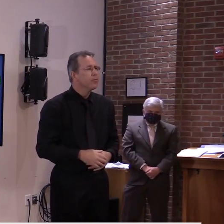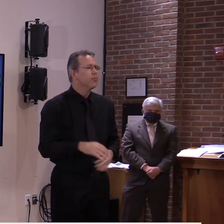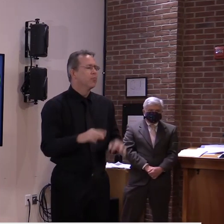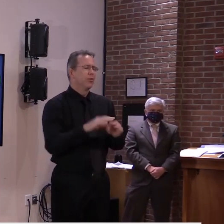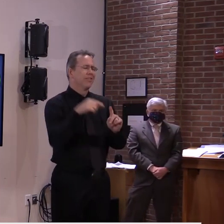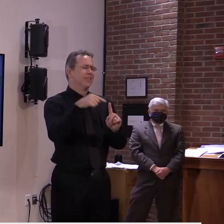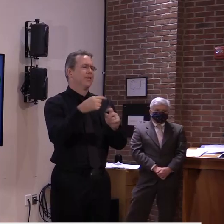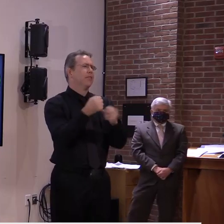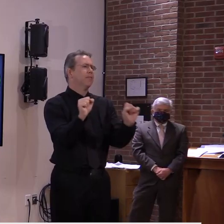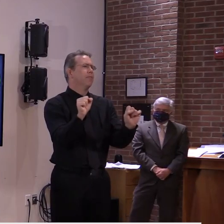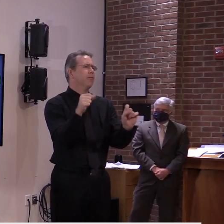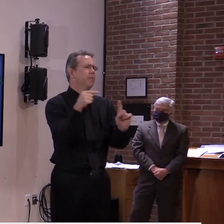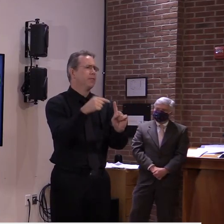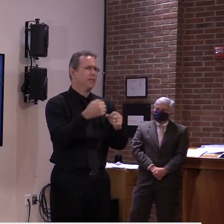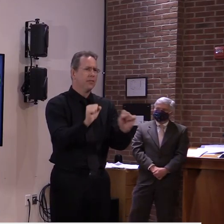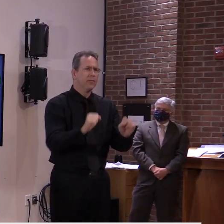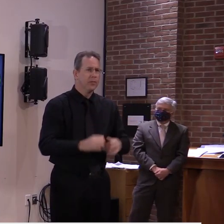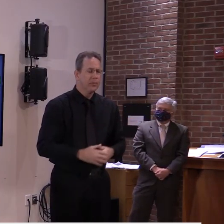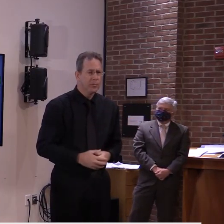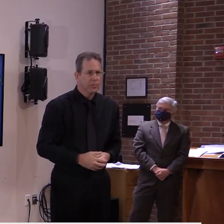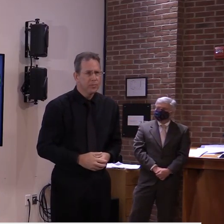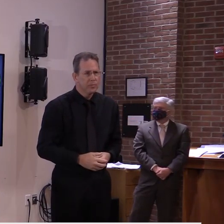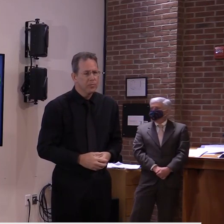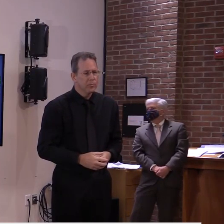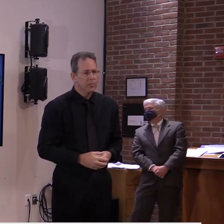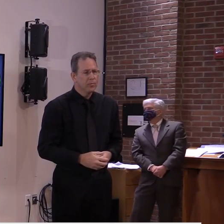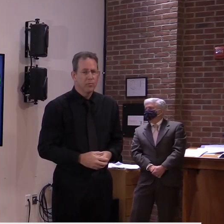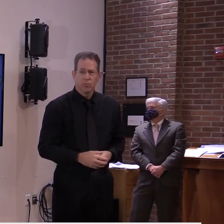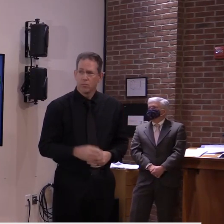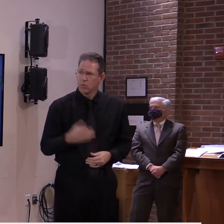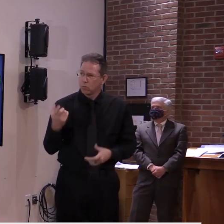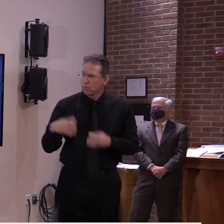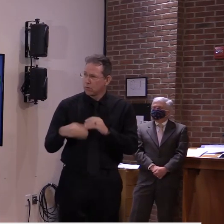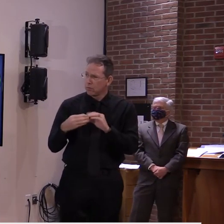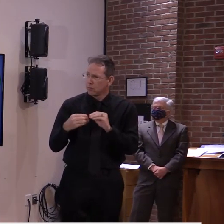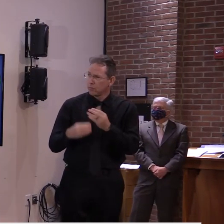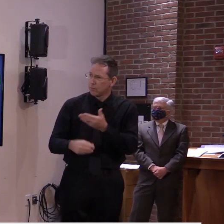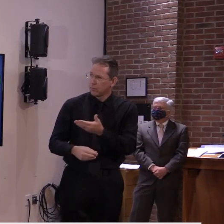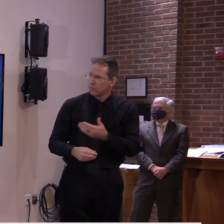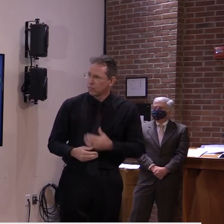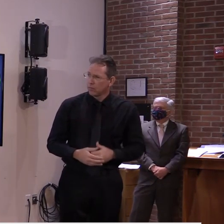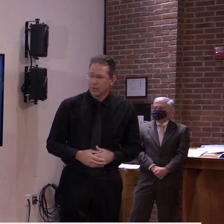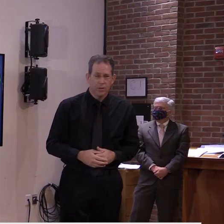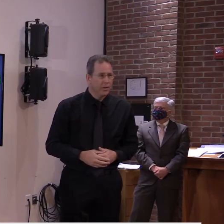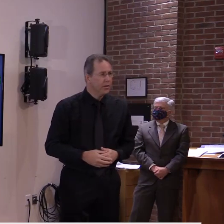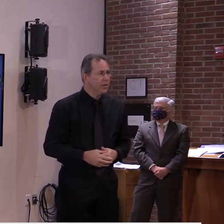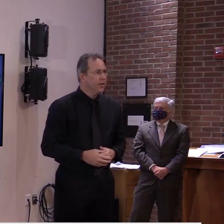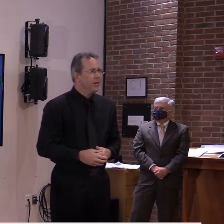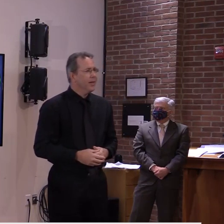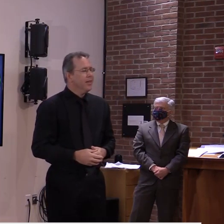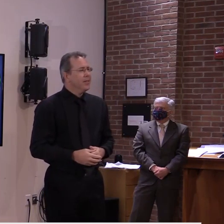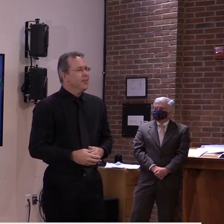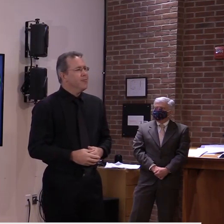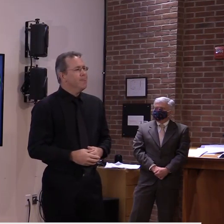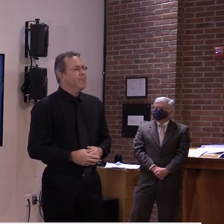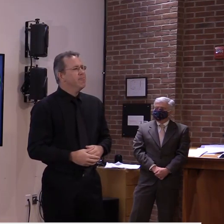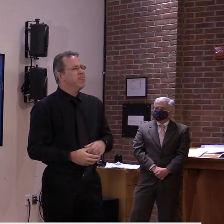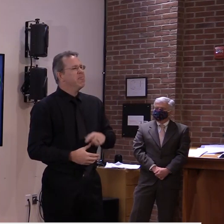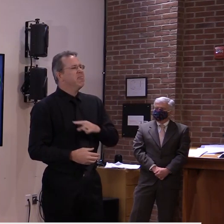So perhaps, oh, I'm sorry, go ahead. Anything you want to add to that, Commissioner Levine? We're going to have some more stuff on